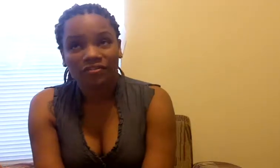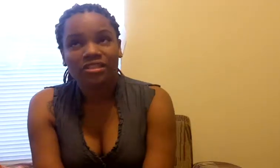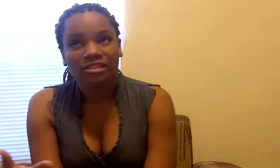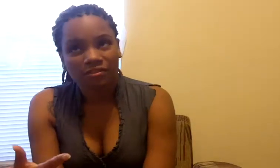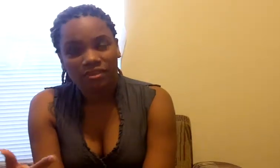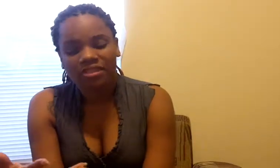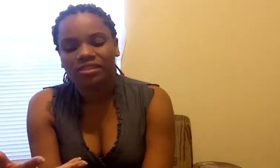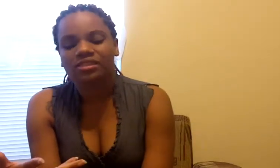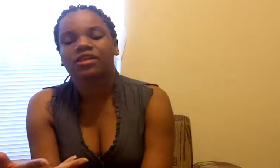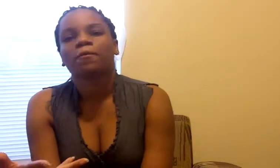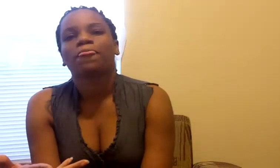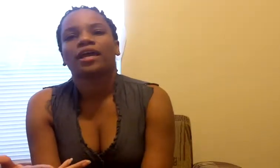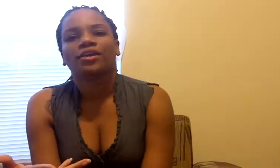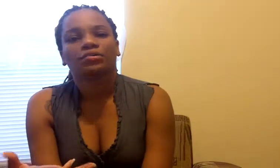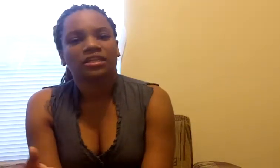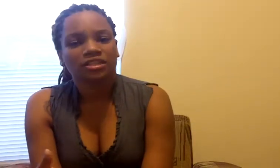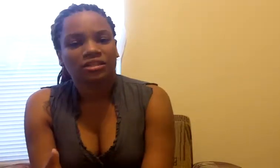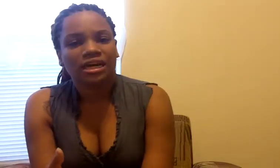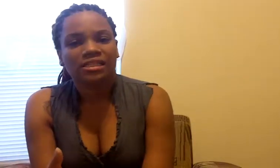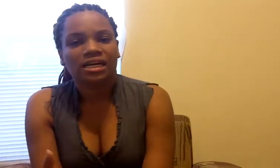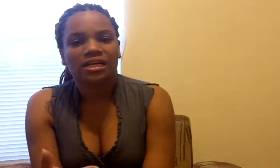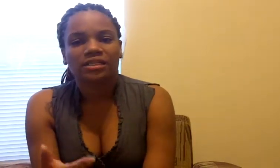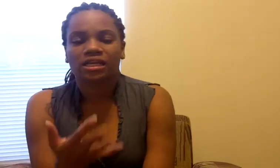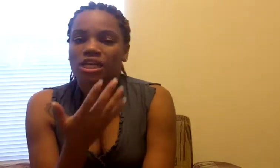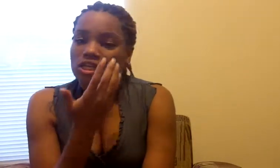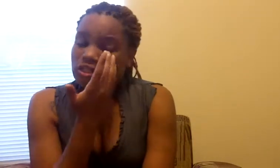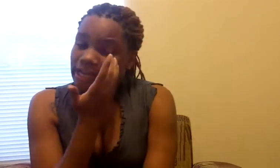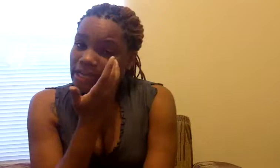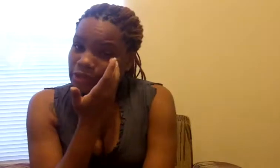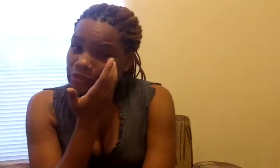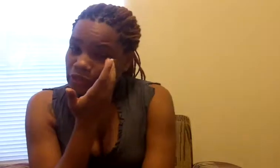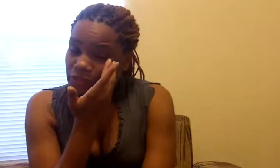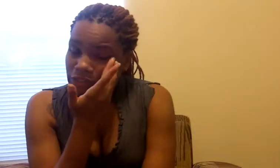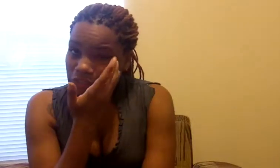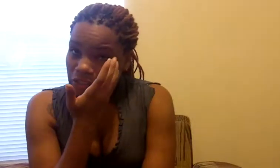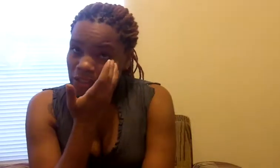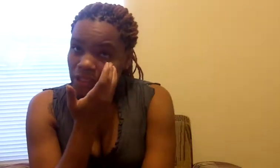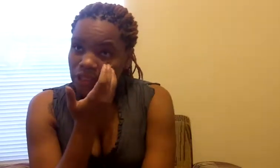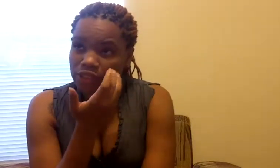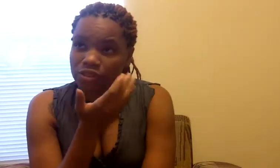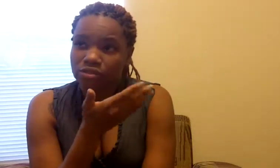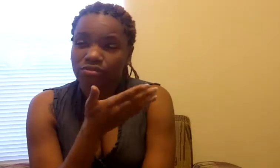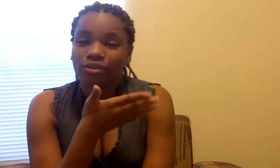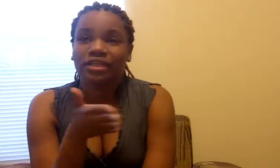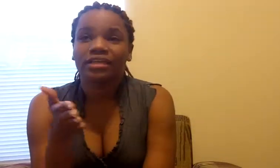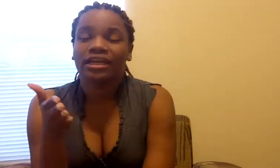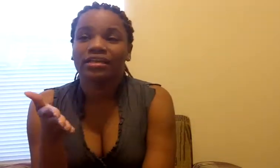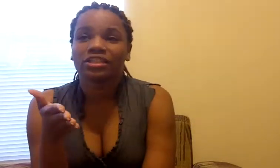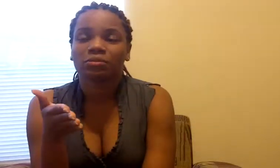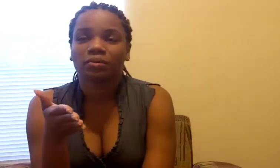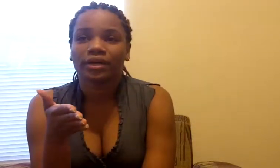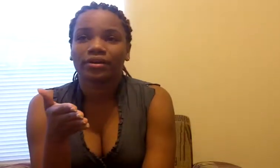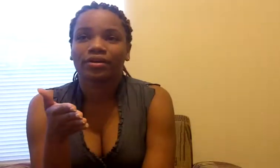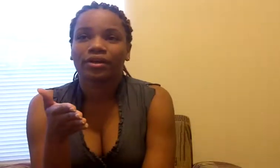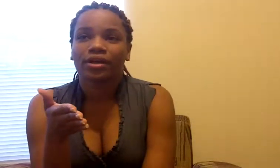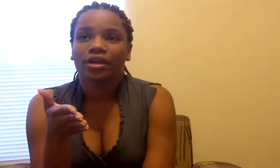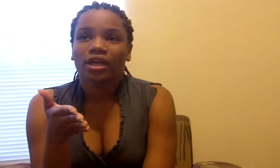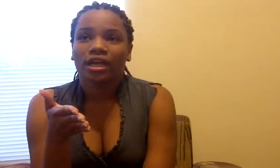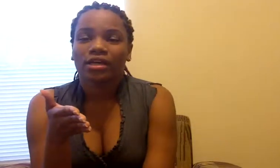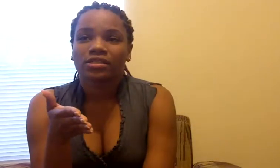prefix, suffixes, and you initialize signs. So that helps students learn to read English more better. Because